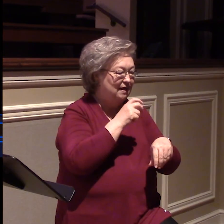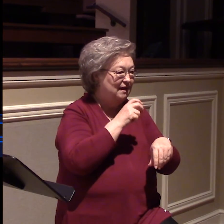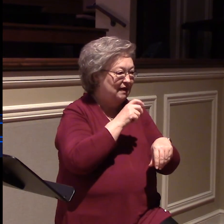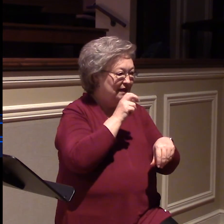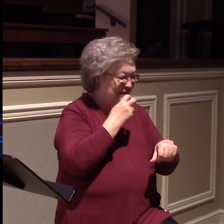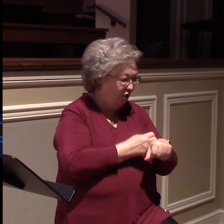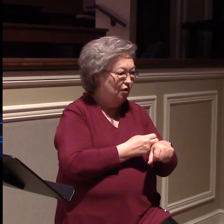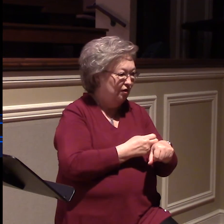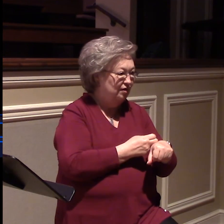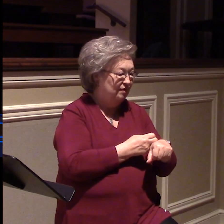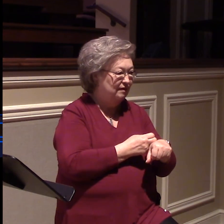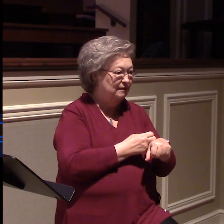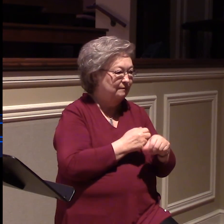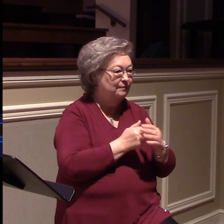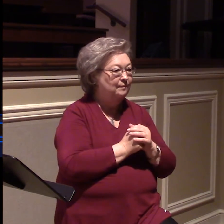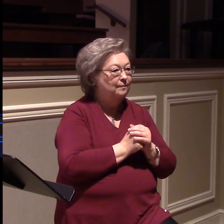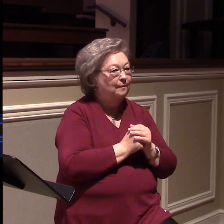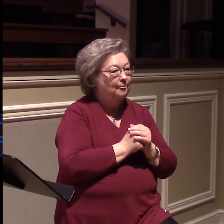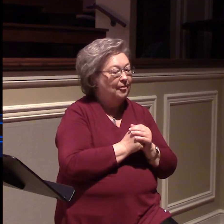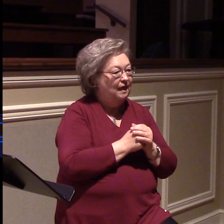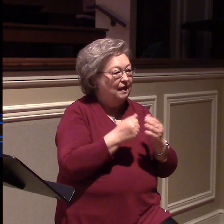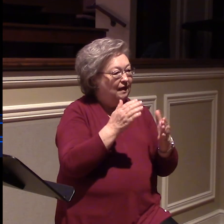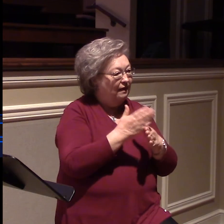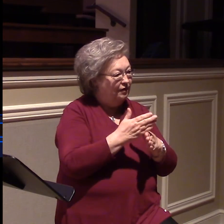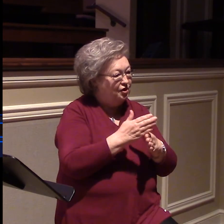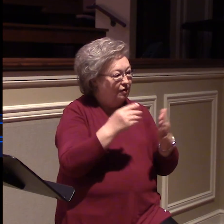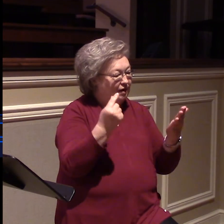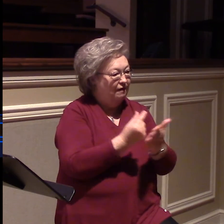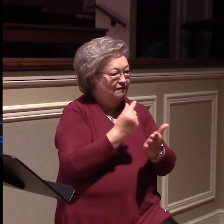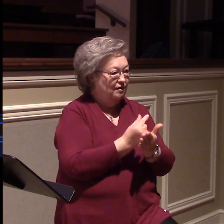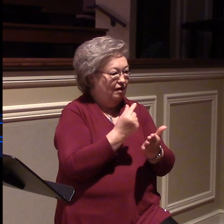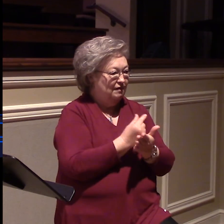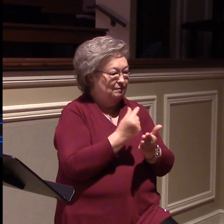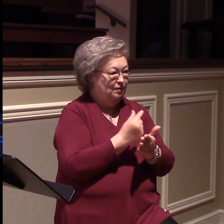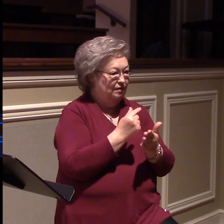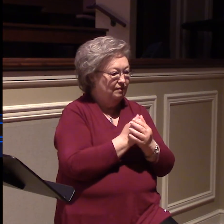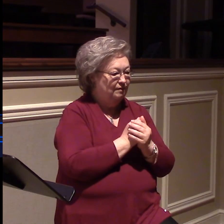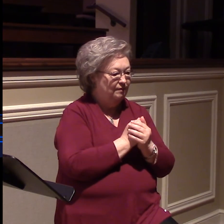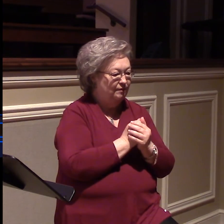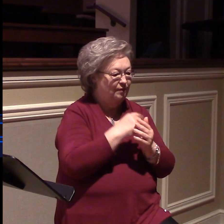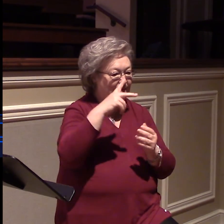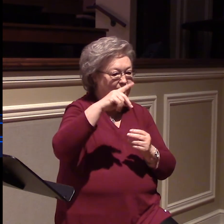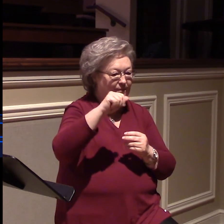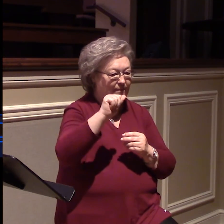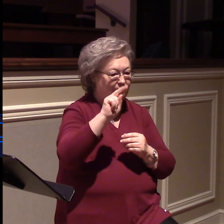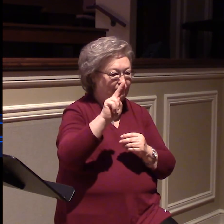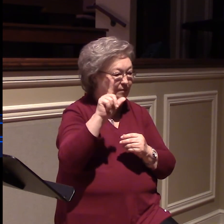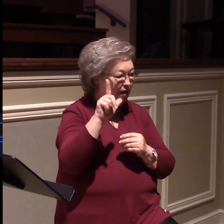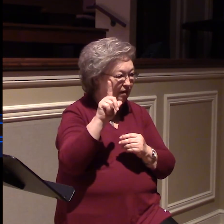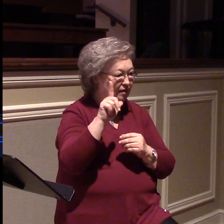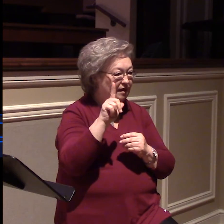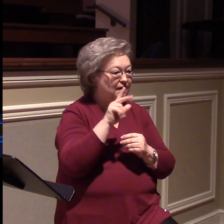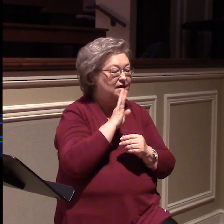the essence of the gospel, which again is what Paul is focusing on as he teaches about marriage and family in Ephesians chapter 5 and 6.